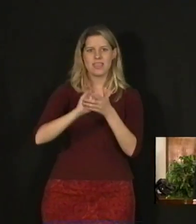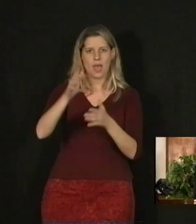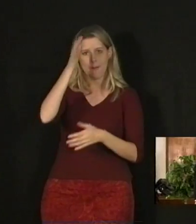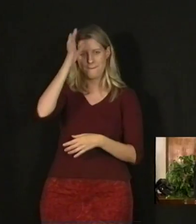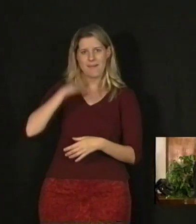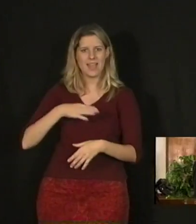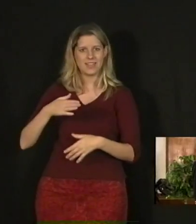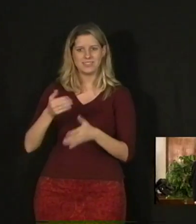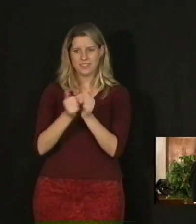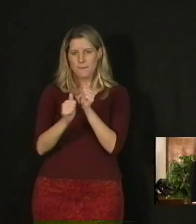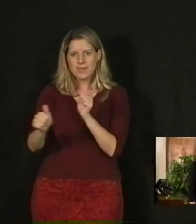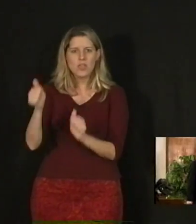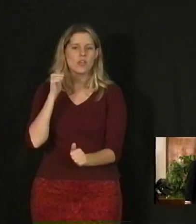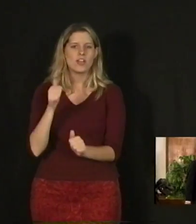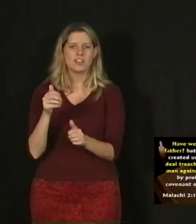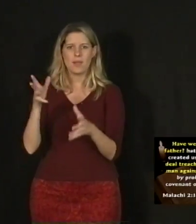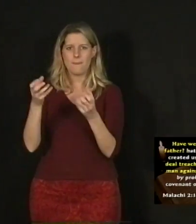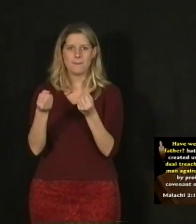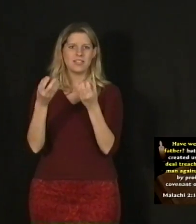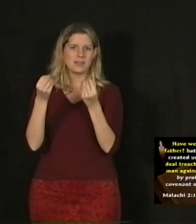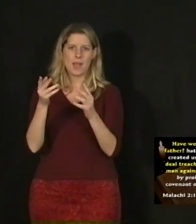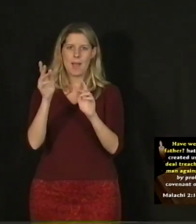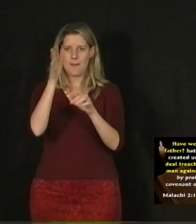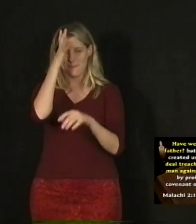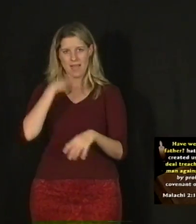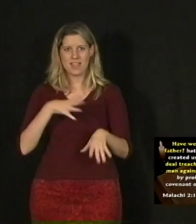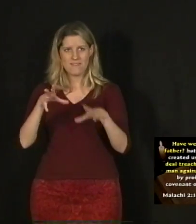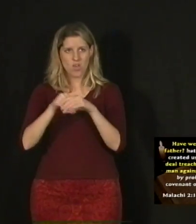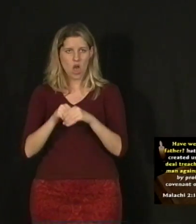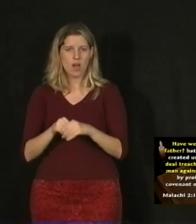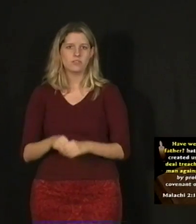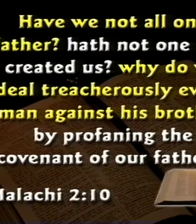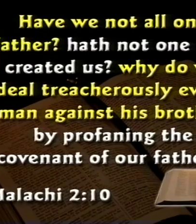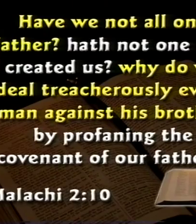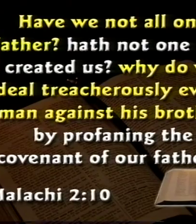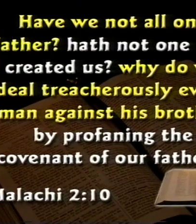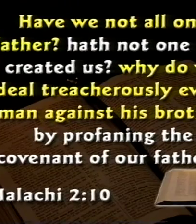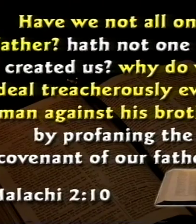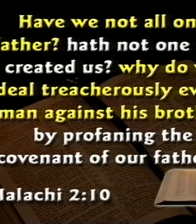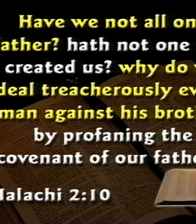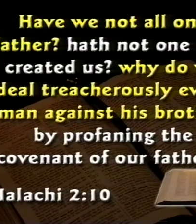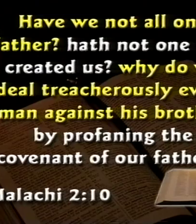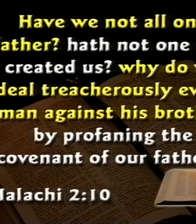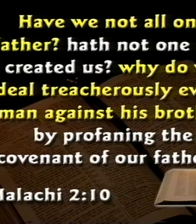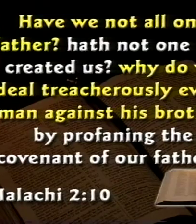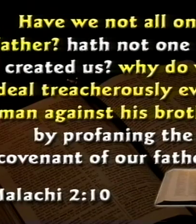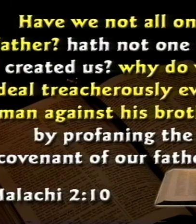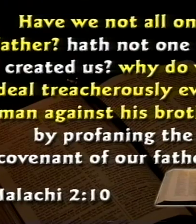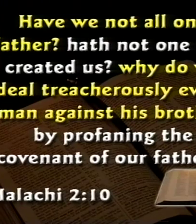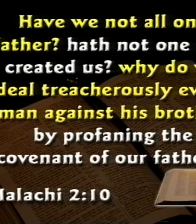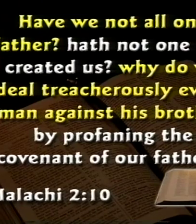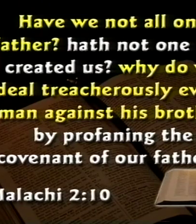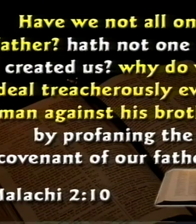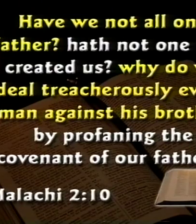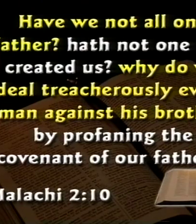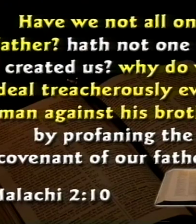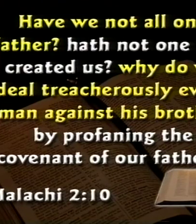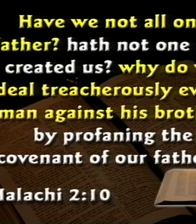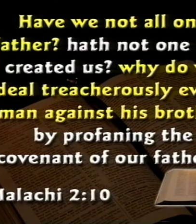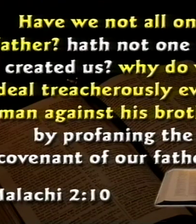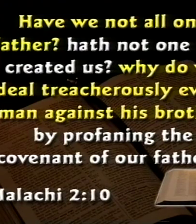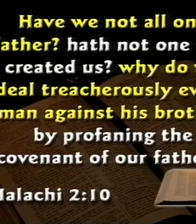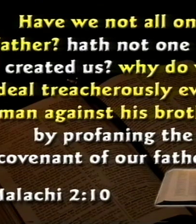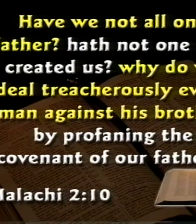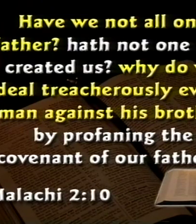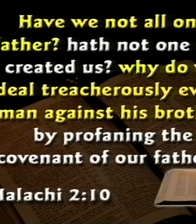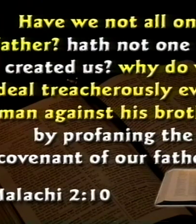superior, there's a bunch of guys been involved in this. The Bible says, have we not all one Father? You're not superior because of the color of your skin. The Bible